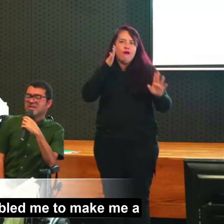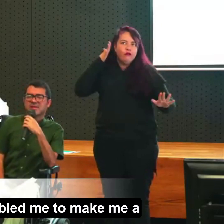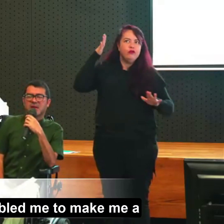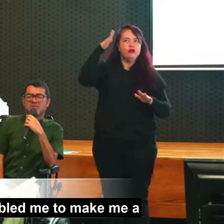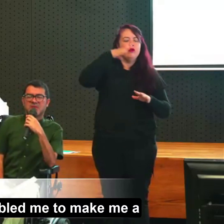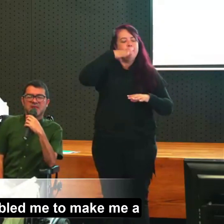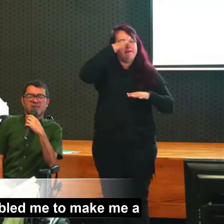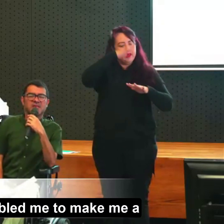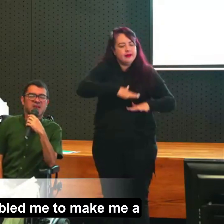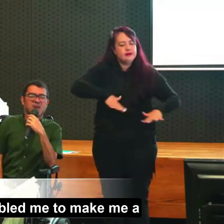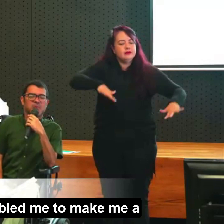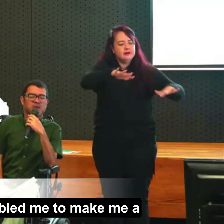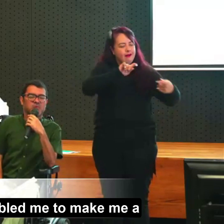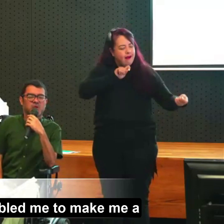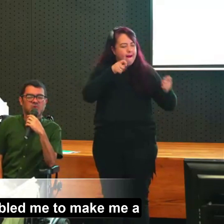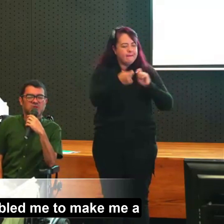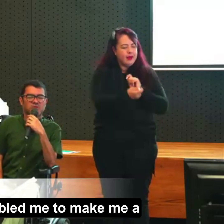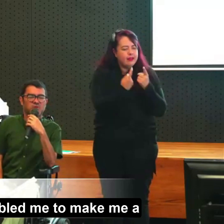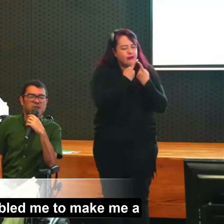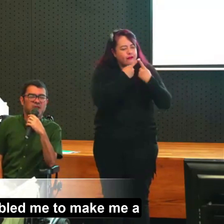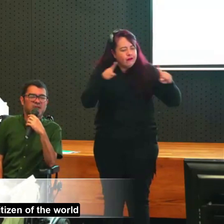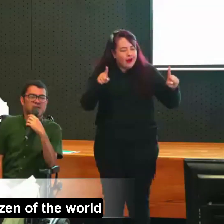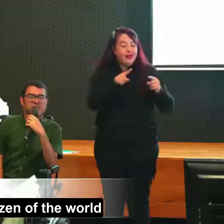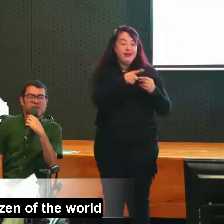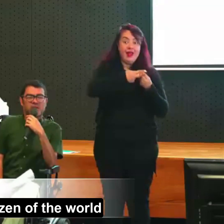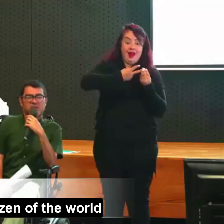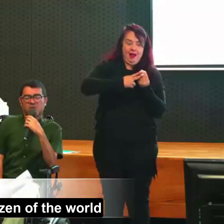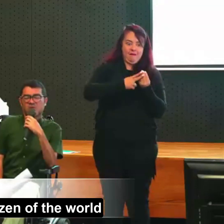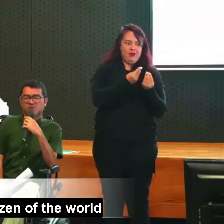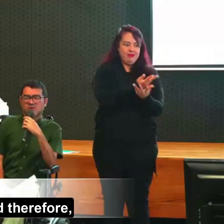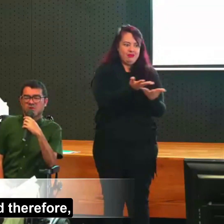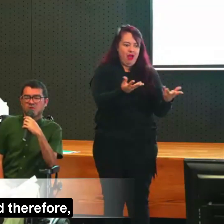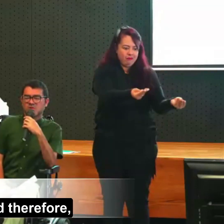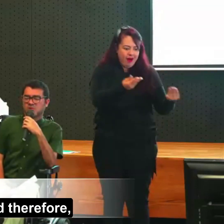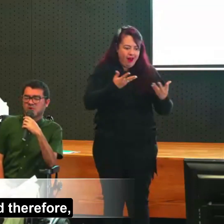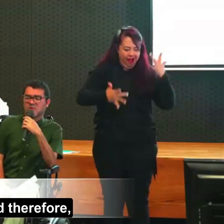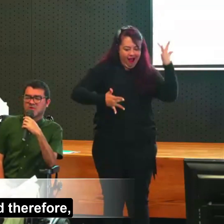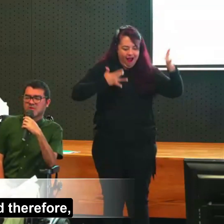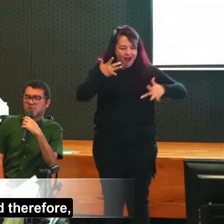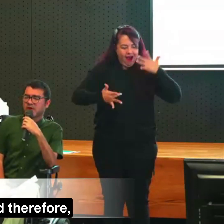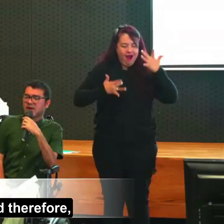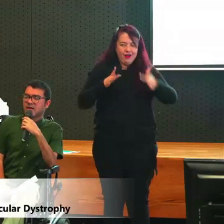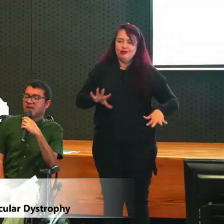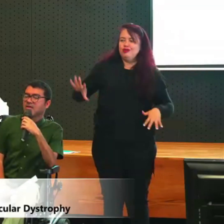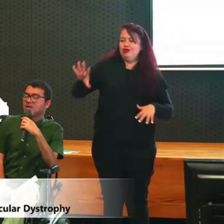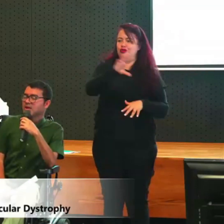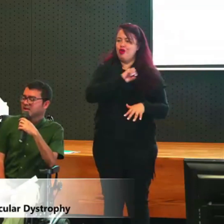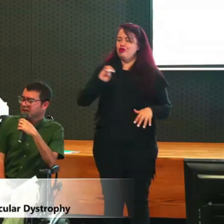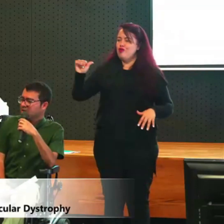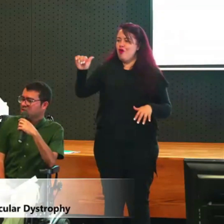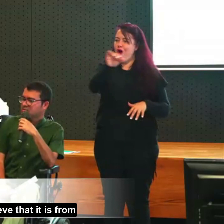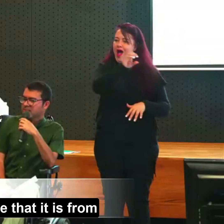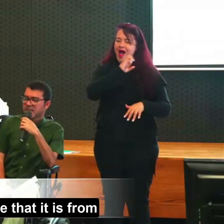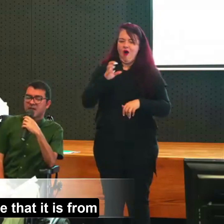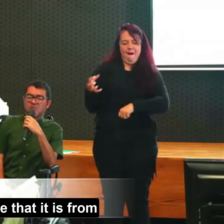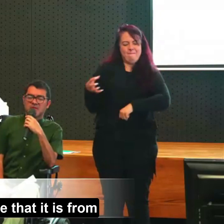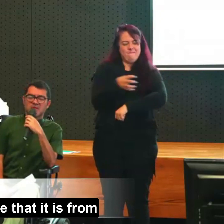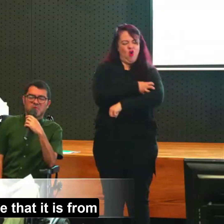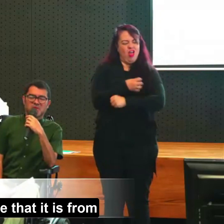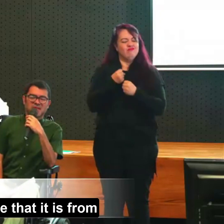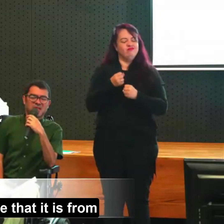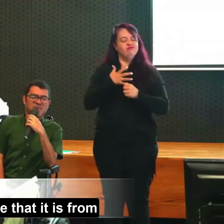You have enabled me to make me a free citizen of the world. And therefore,